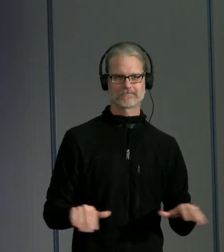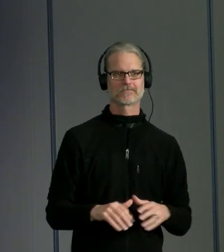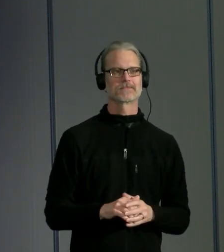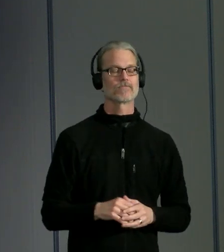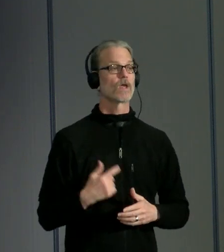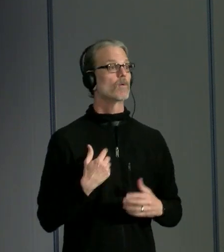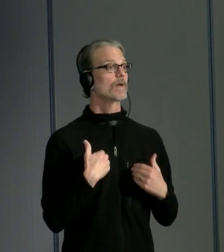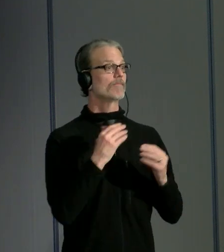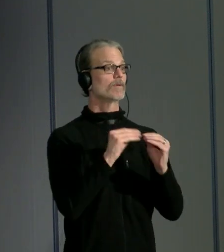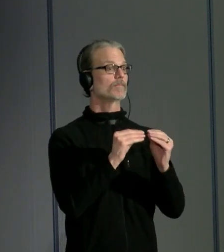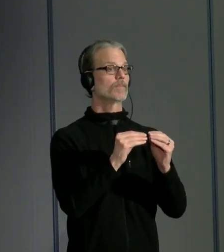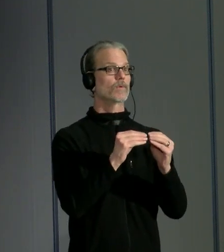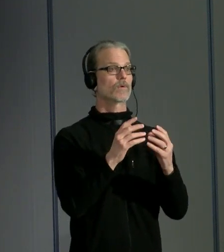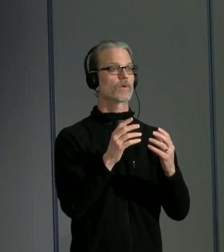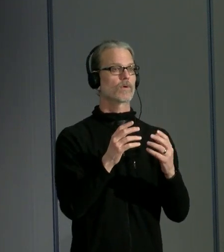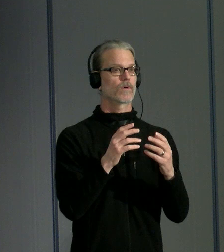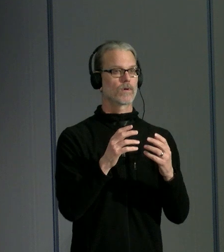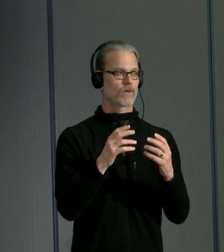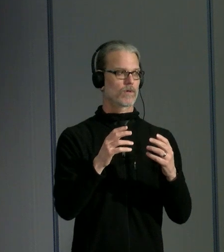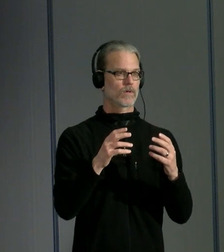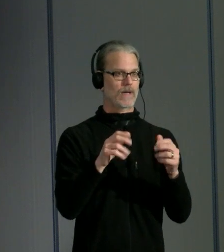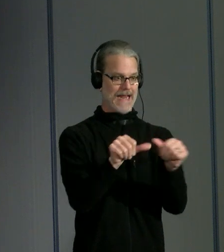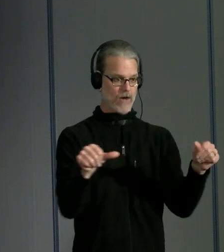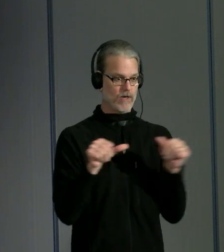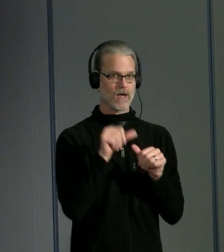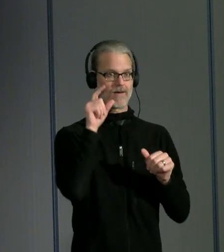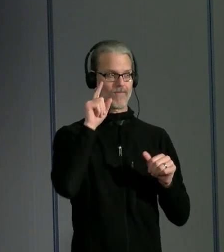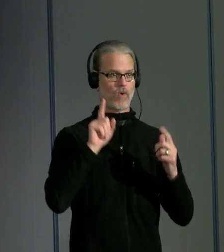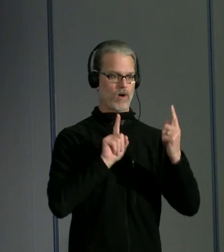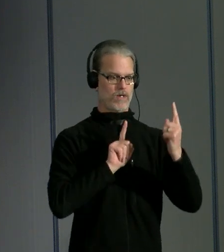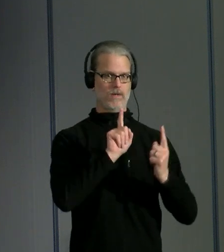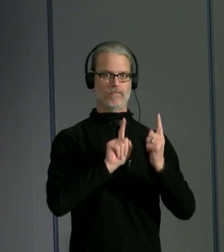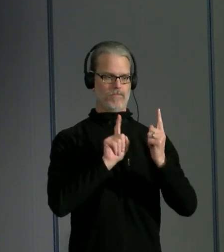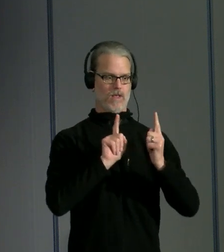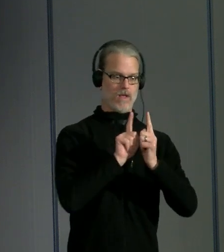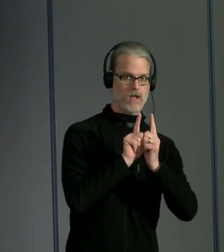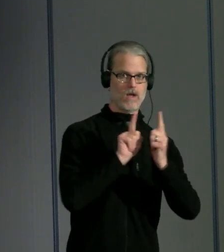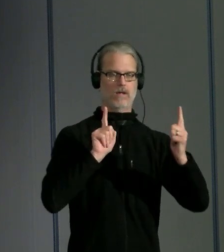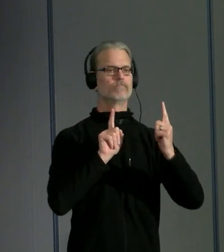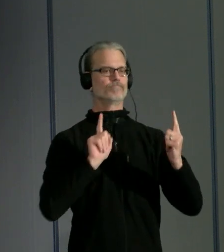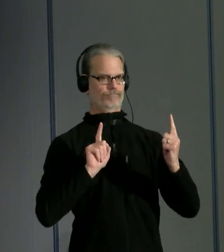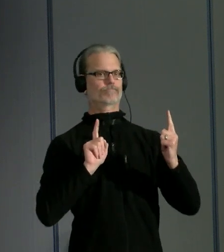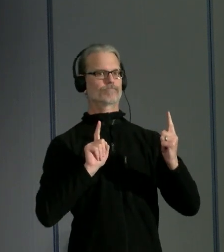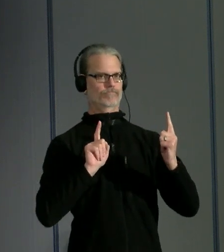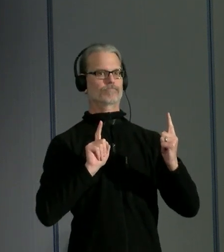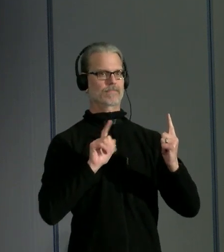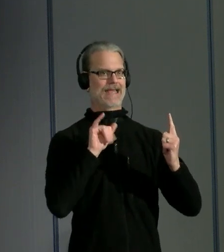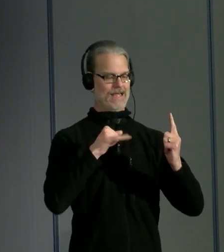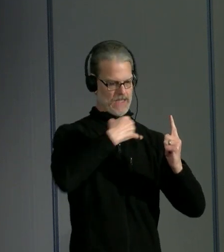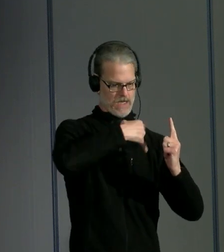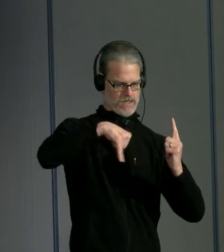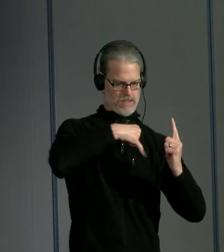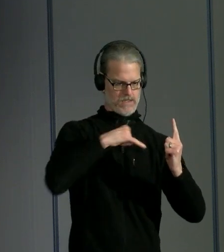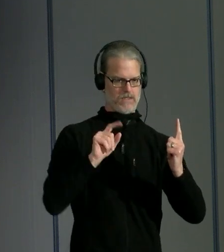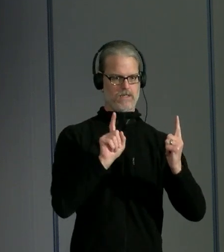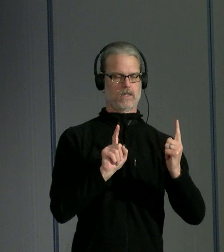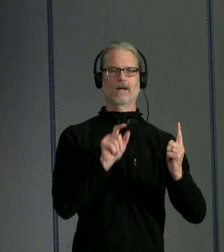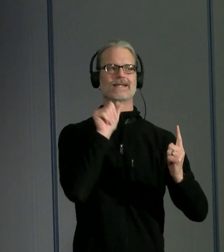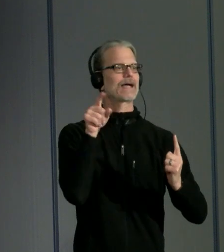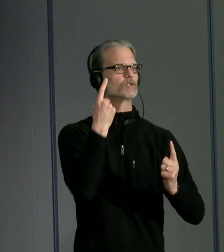more space for social distancing in that personal bubble. It's not just a COVID aspect anymore. Us with autism